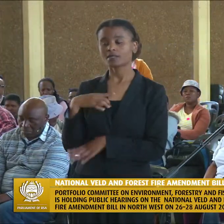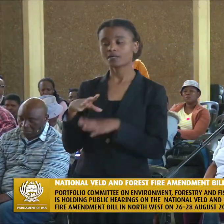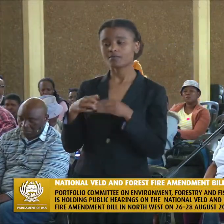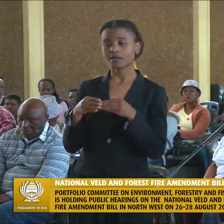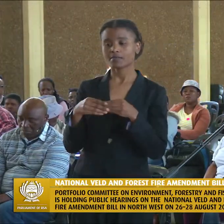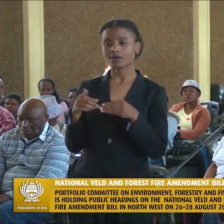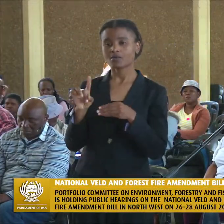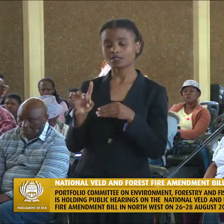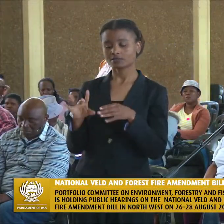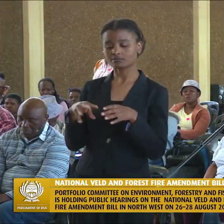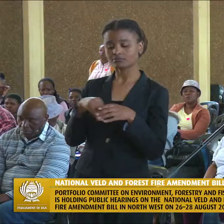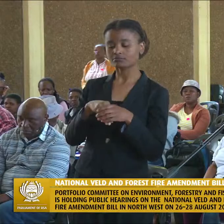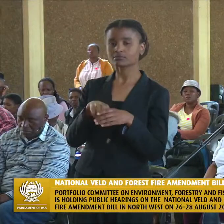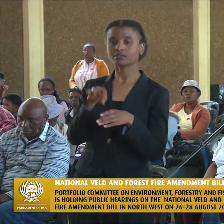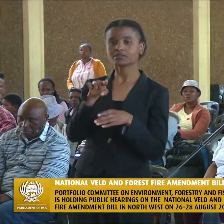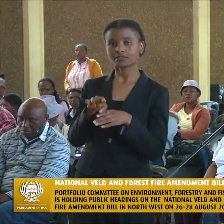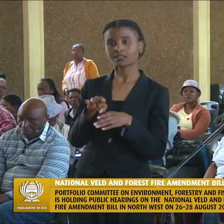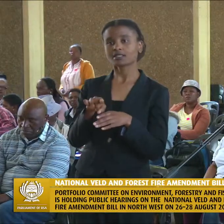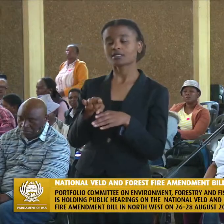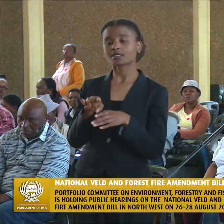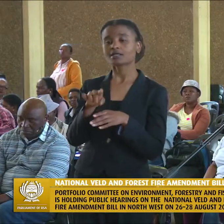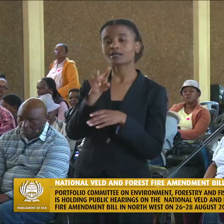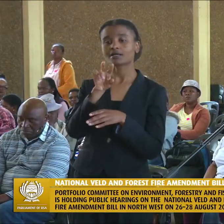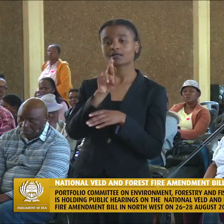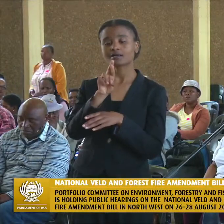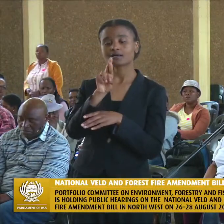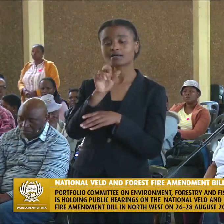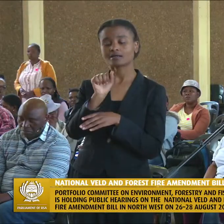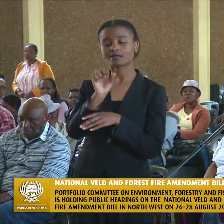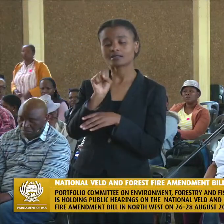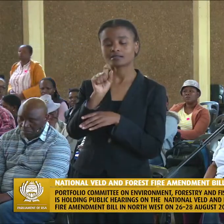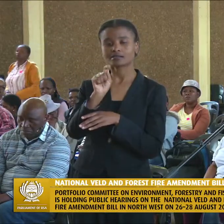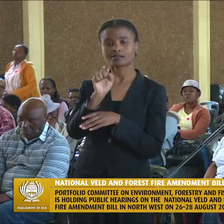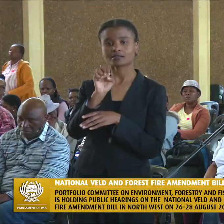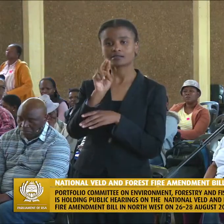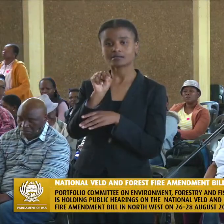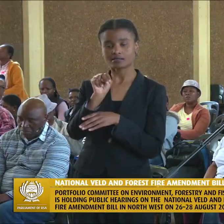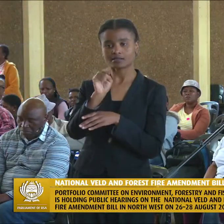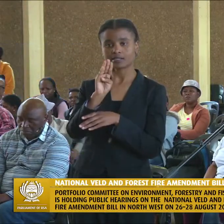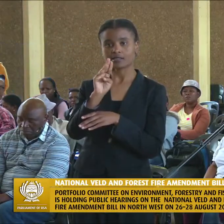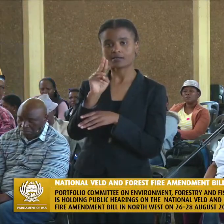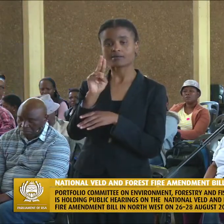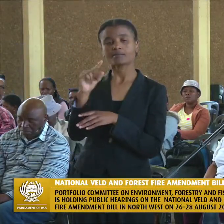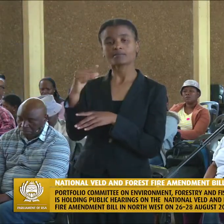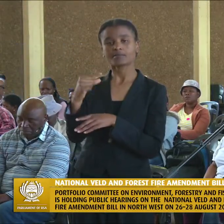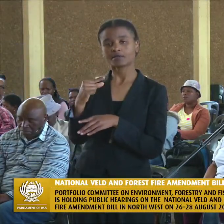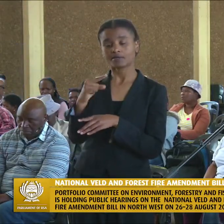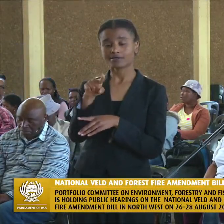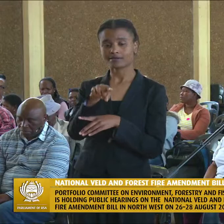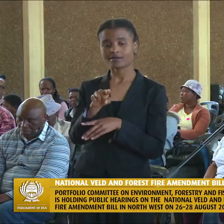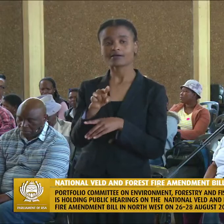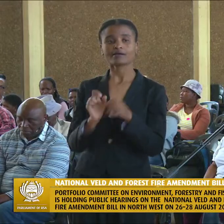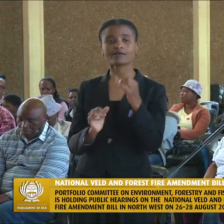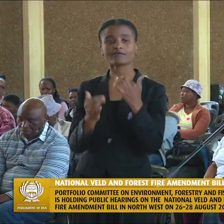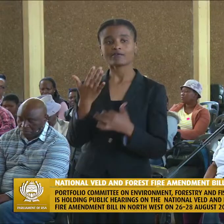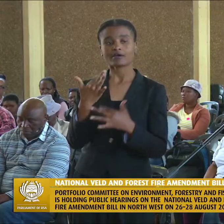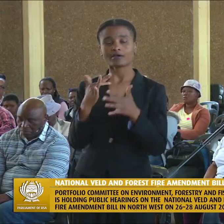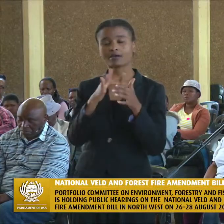fire protection association the member of the greater madison fire association